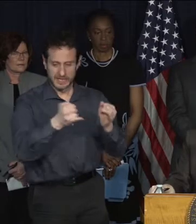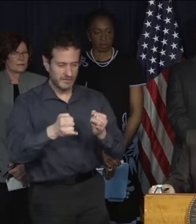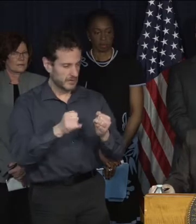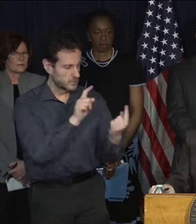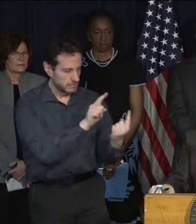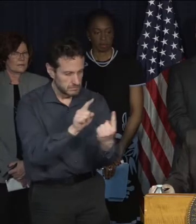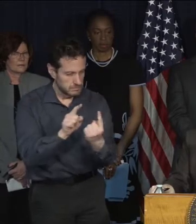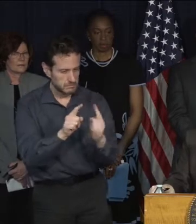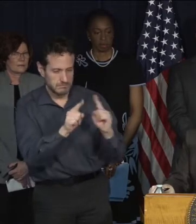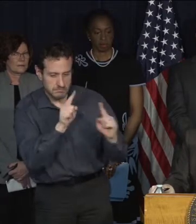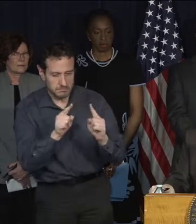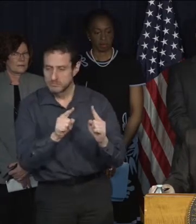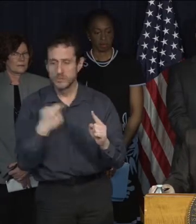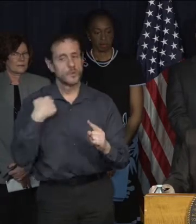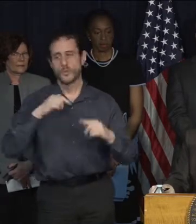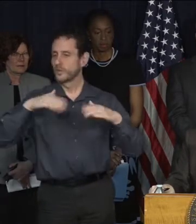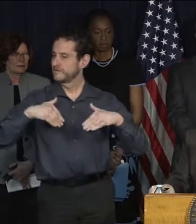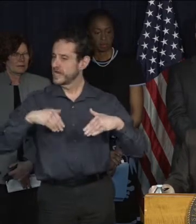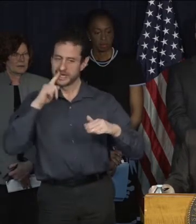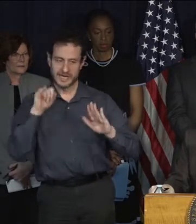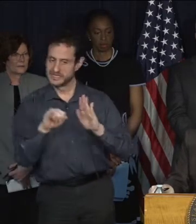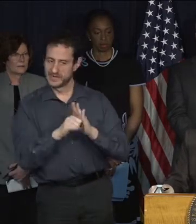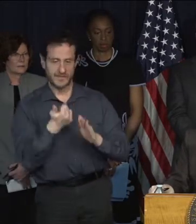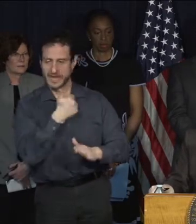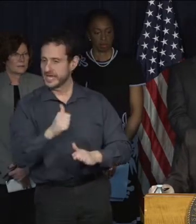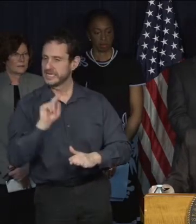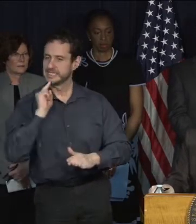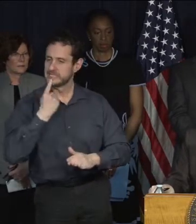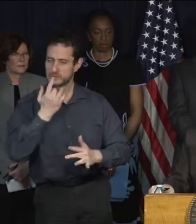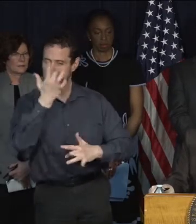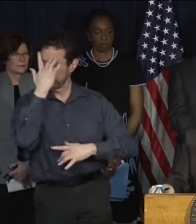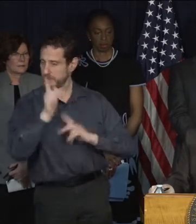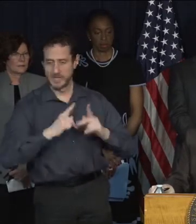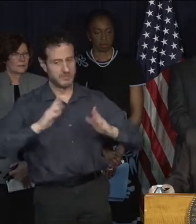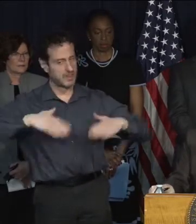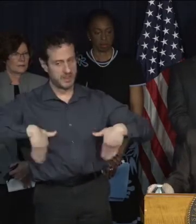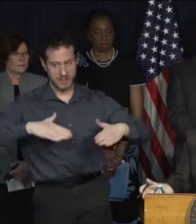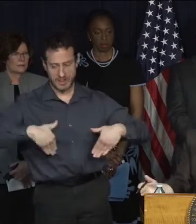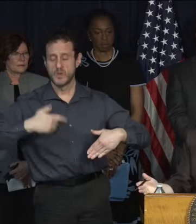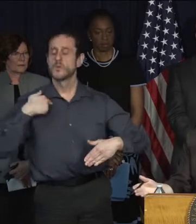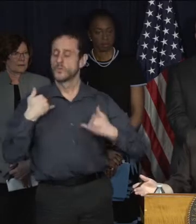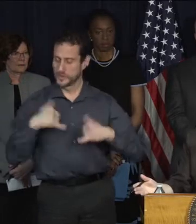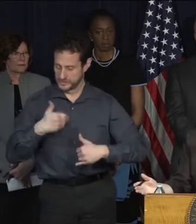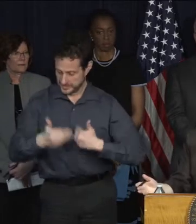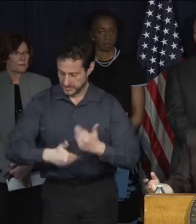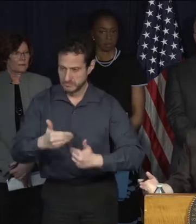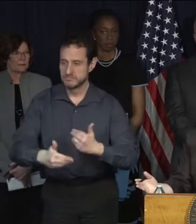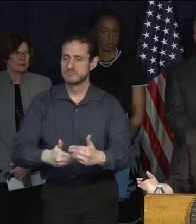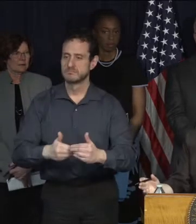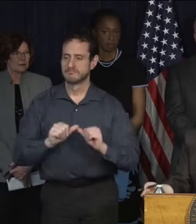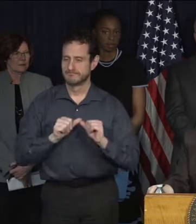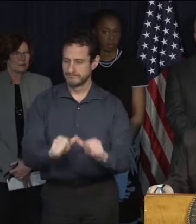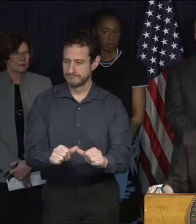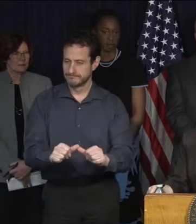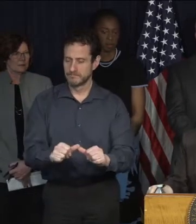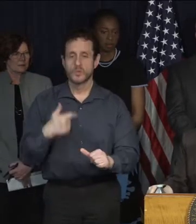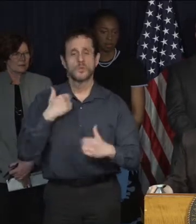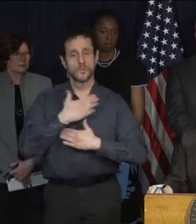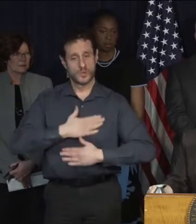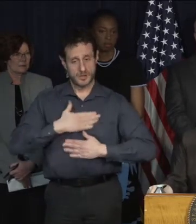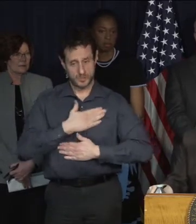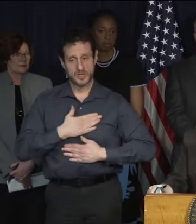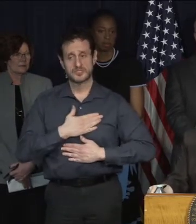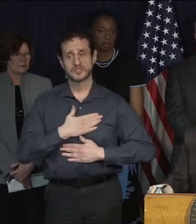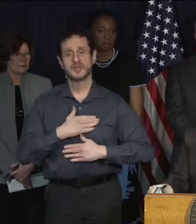is seriously ill at this point, and we are in the middle of our ongoing process. We really appreciate the cooperation of